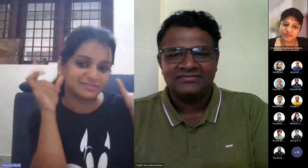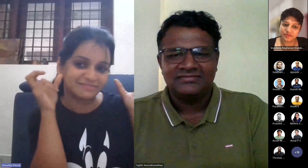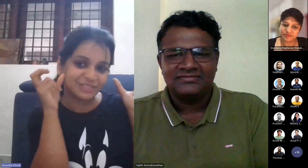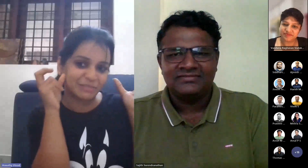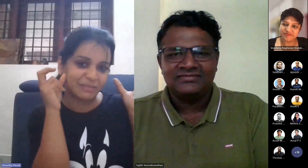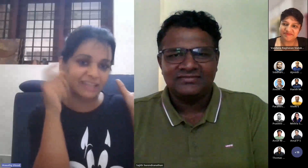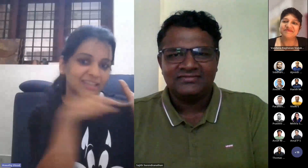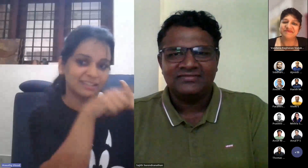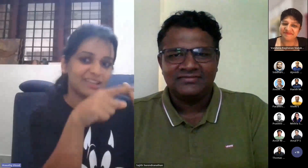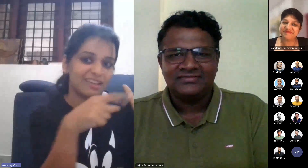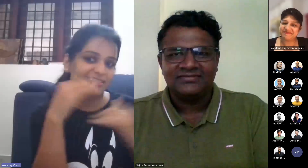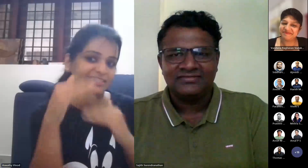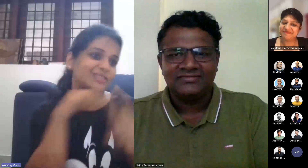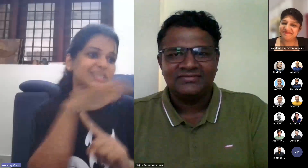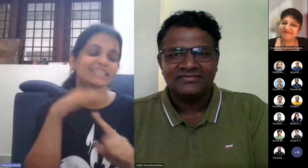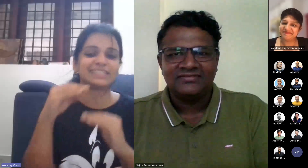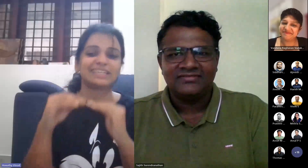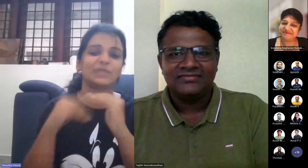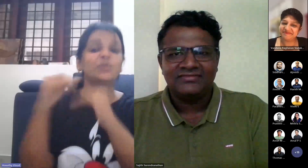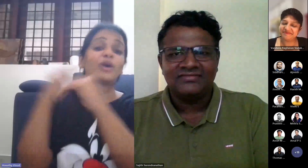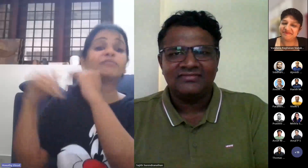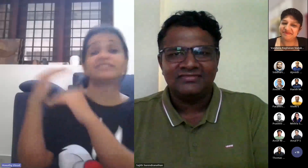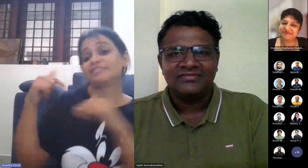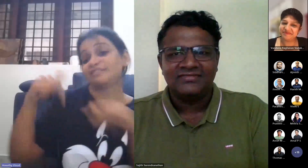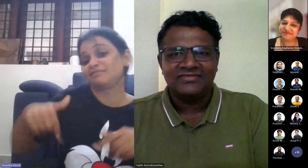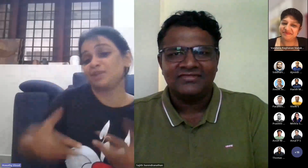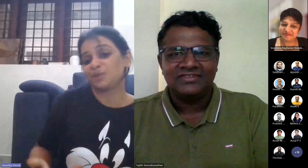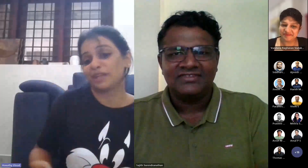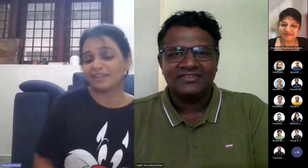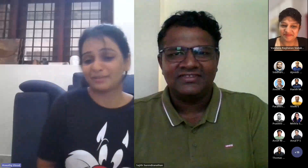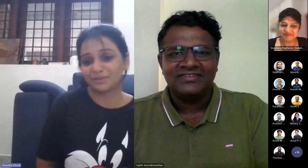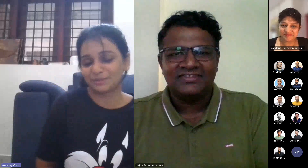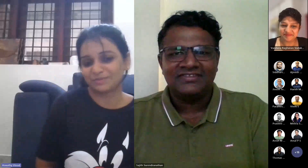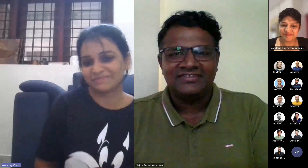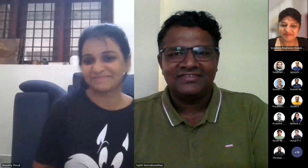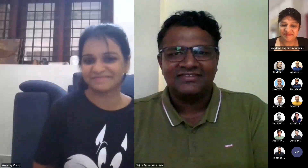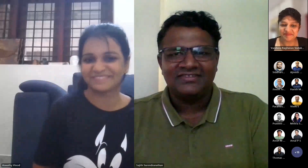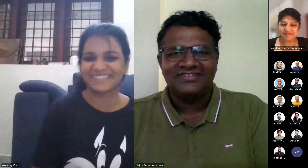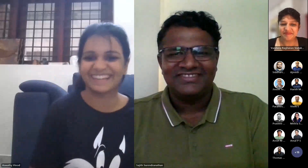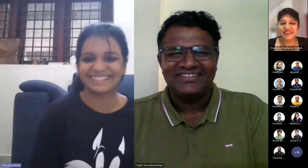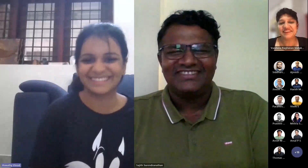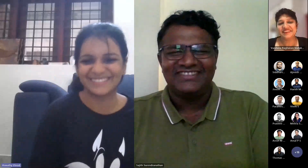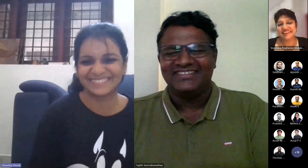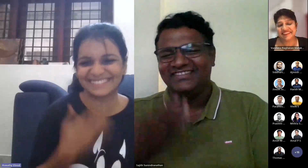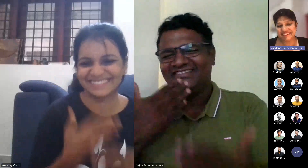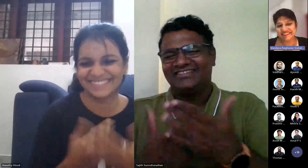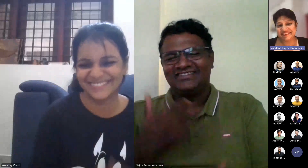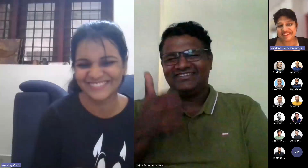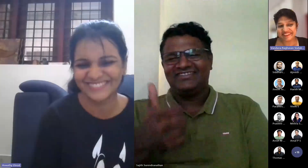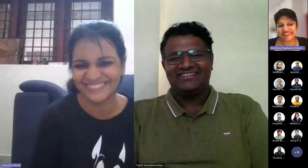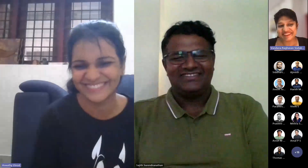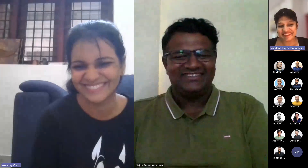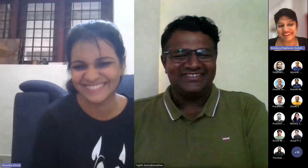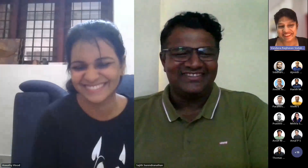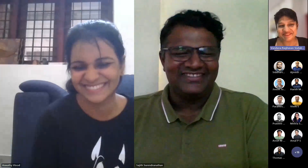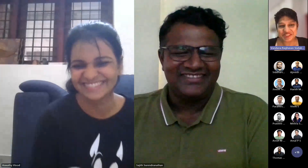listen to them, I think the society can do a lot better than we do right now. So, yeah, that's all. Yeah,